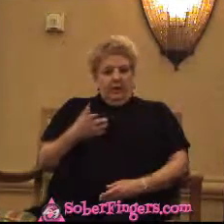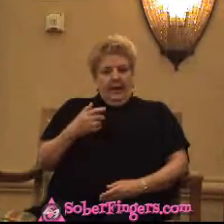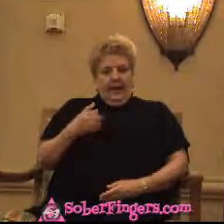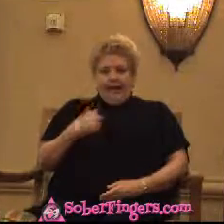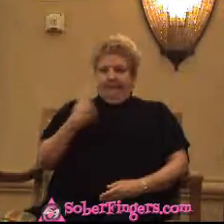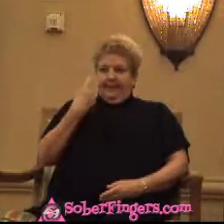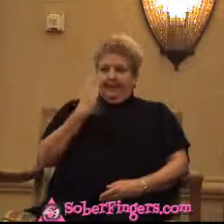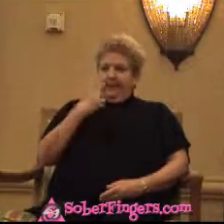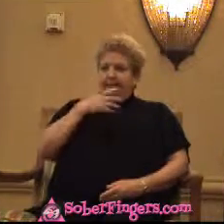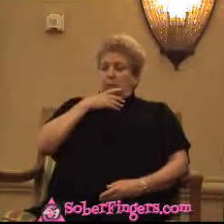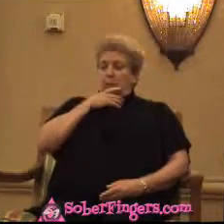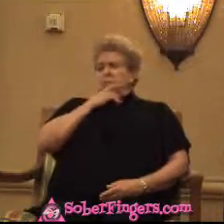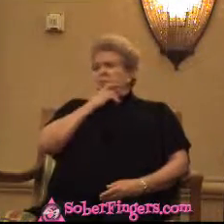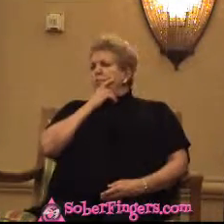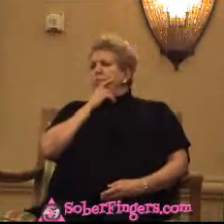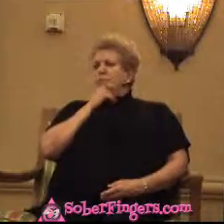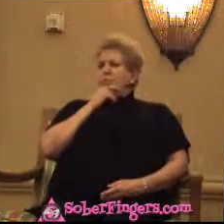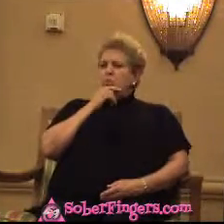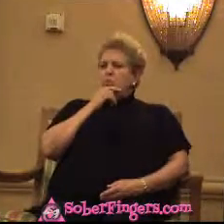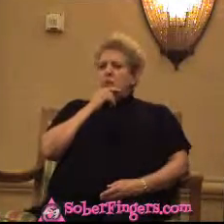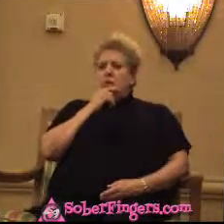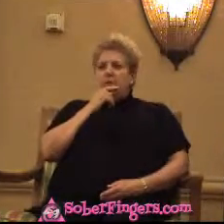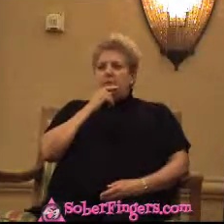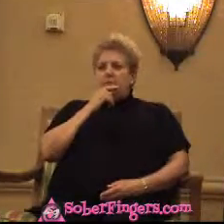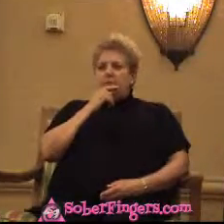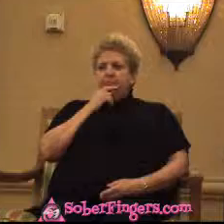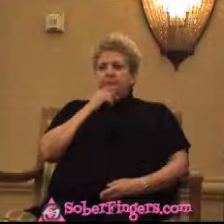kicks in. You don't hear that statement in Al-Anon, by the way.